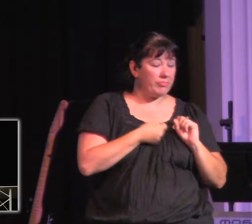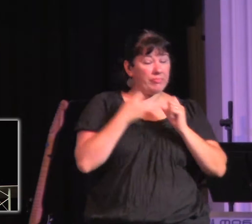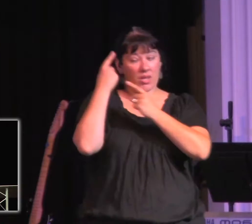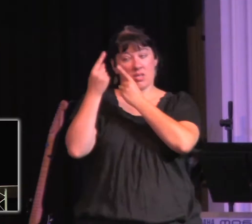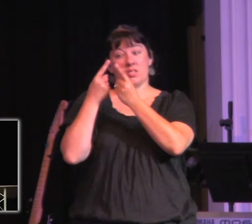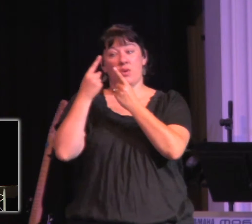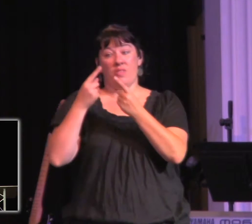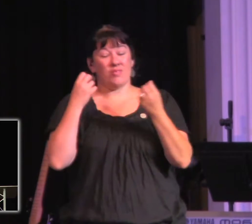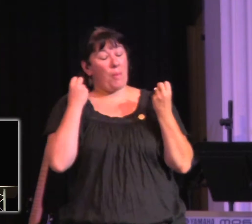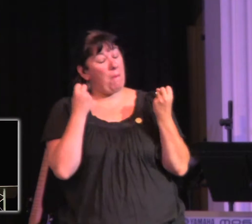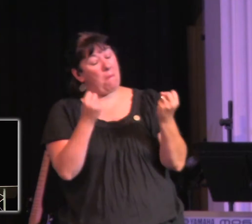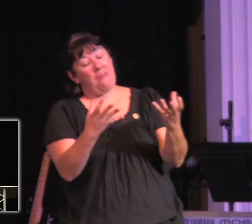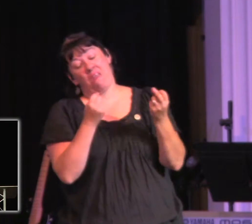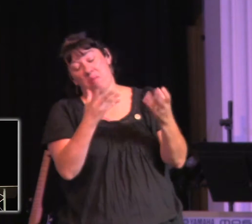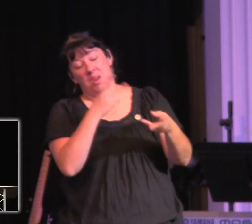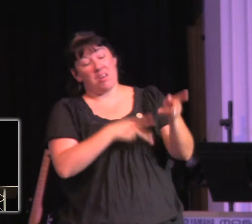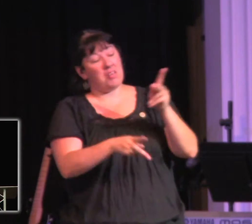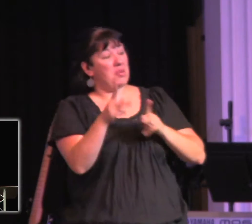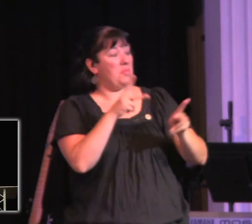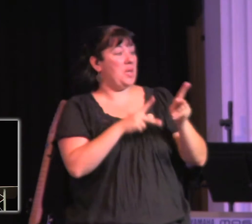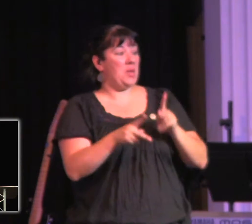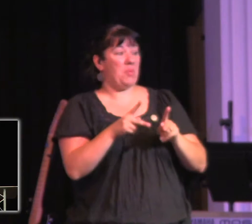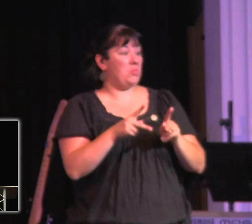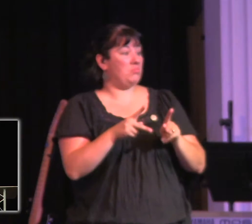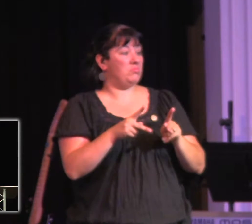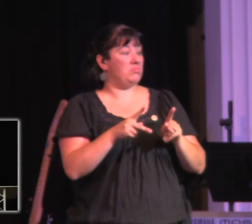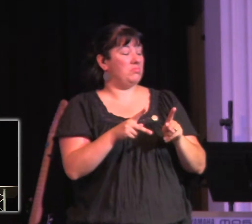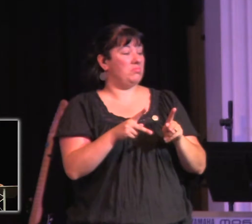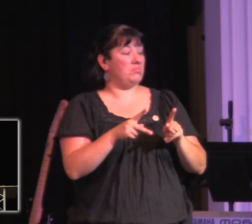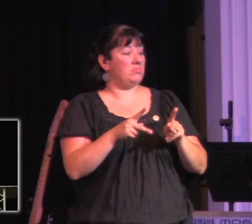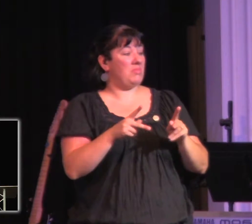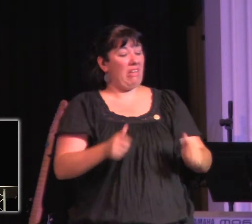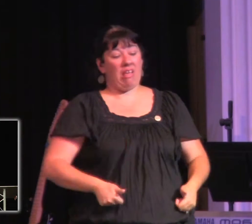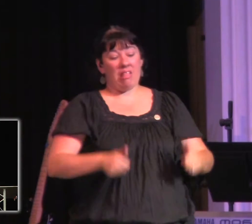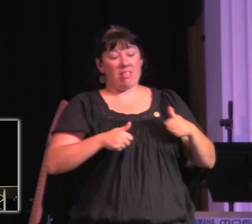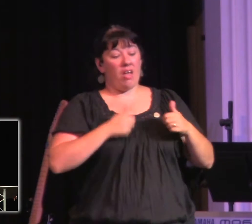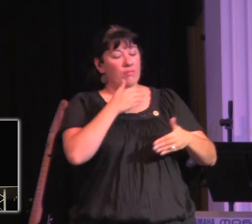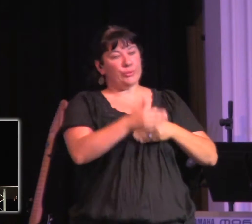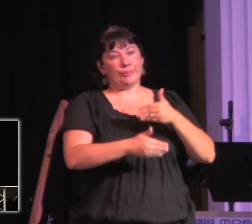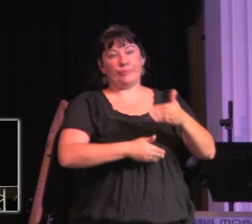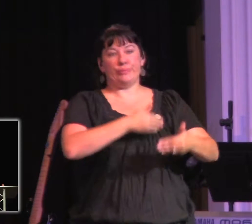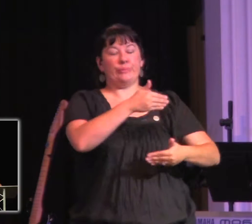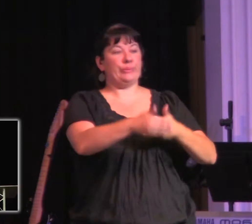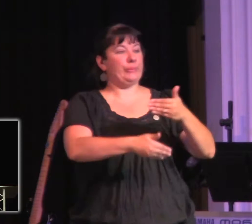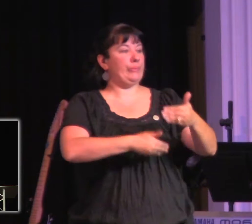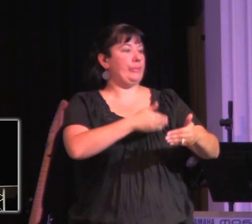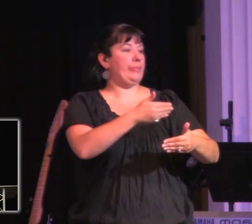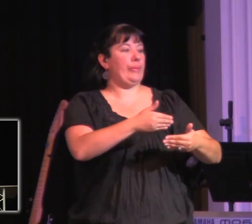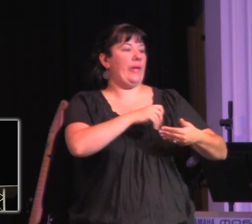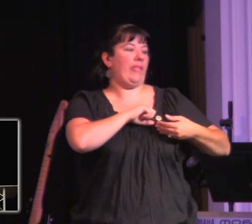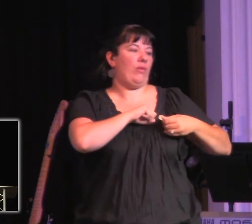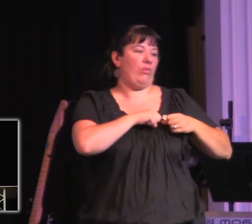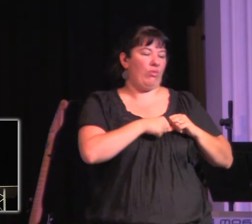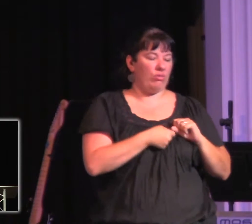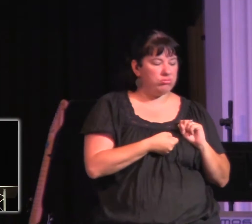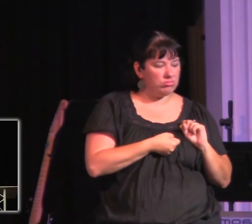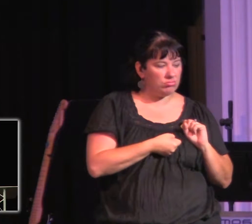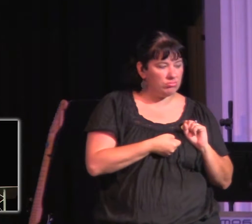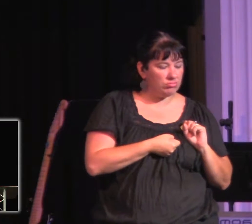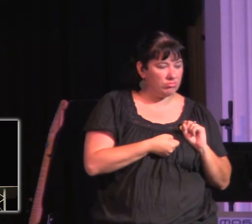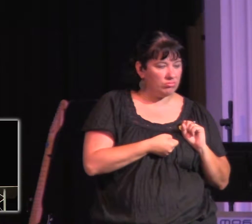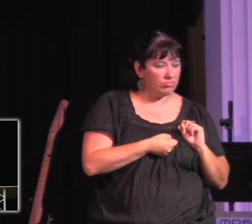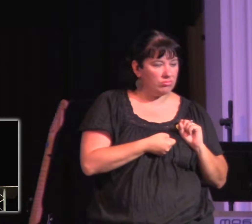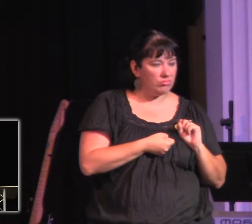are broken. You know? And then there's the brokenness caused by traumatic experiences in